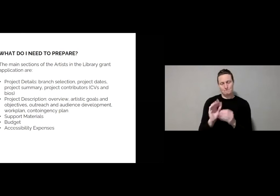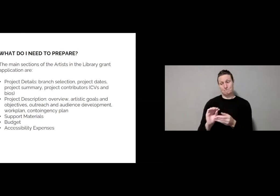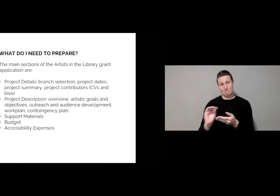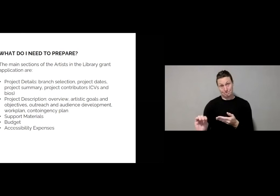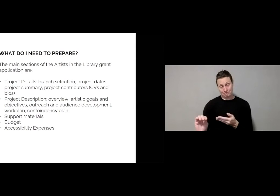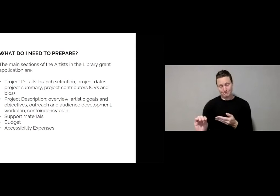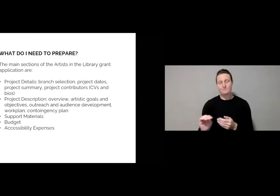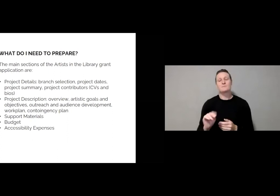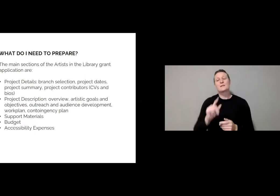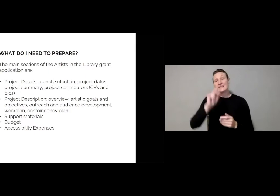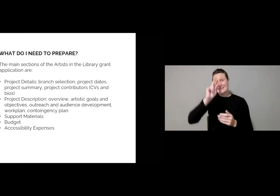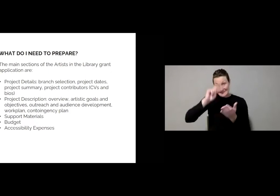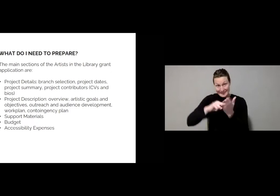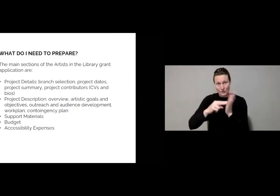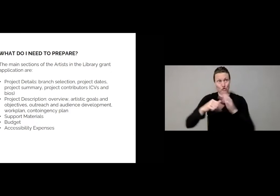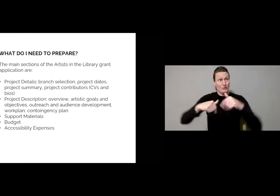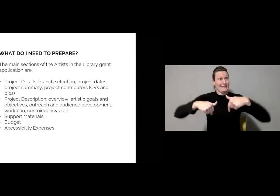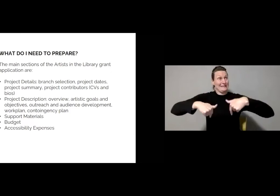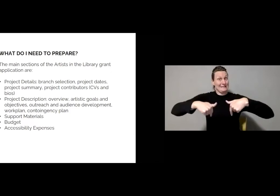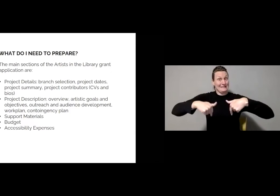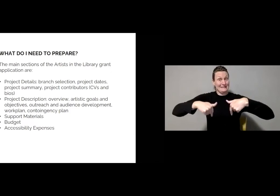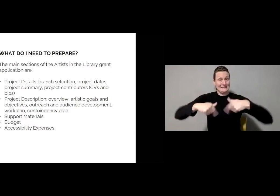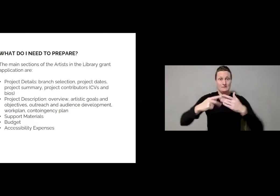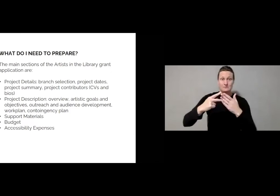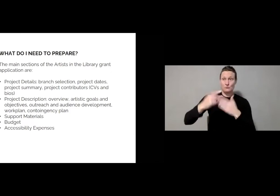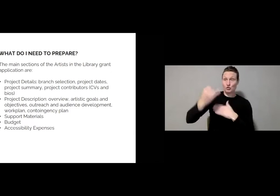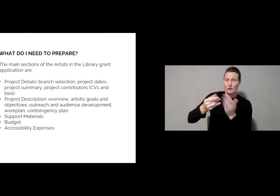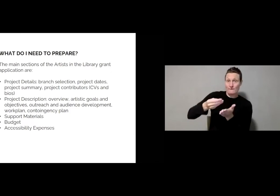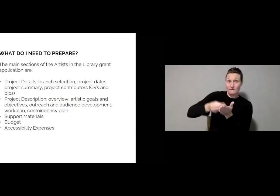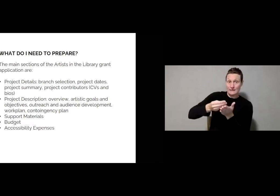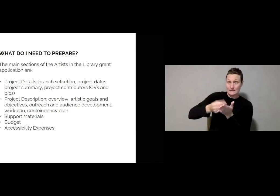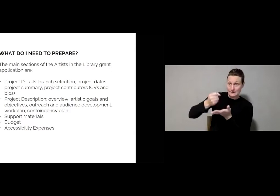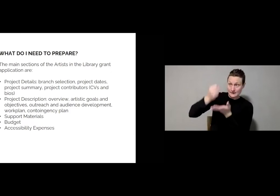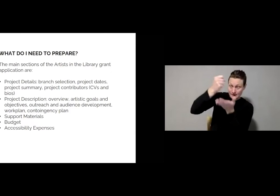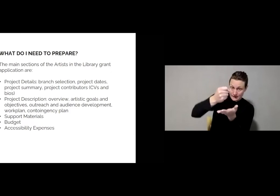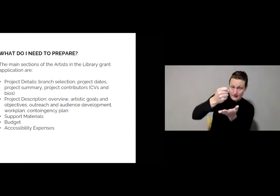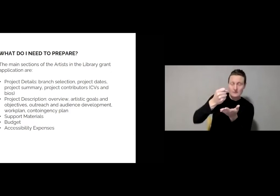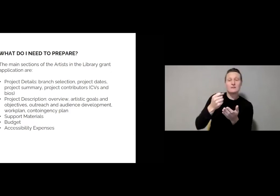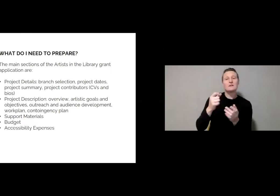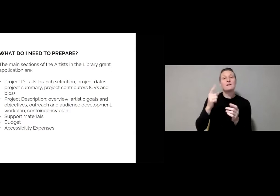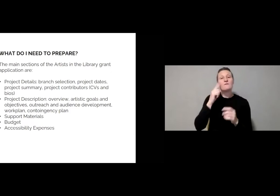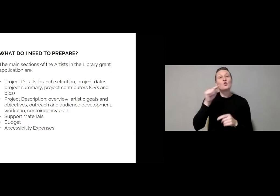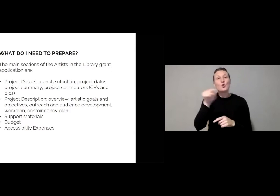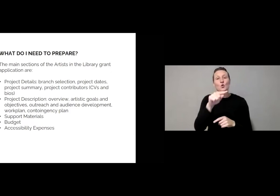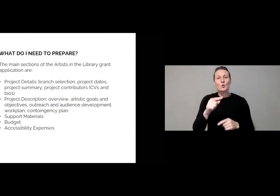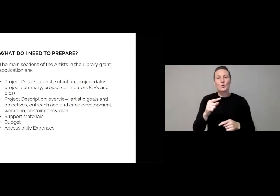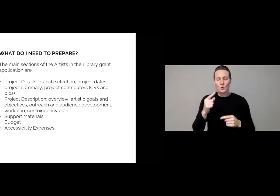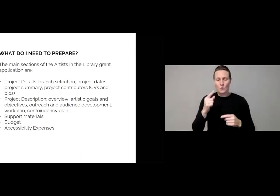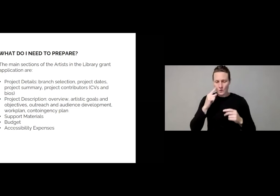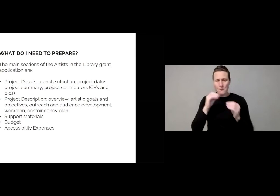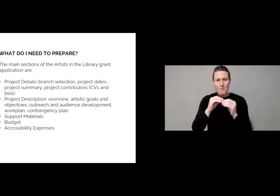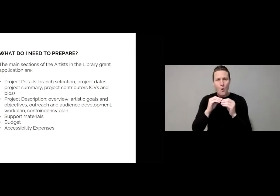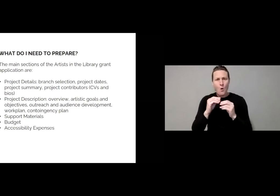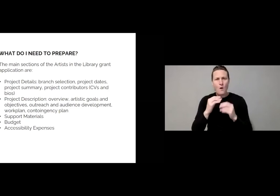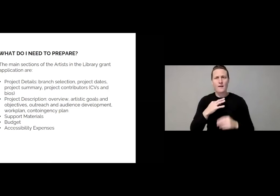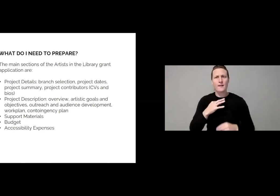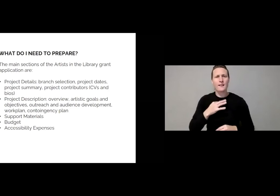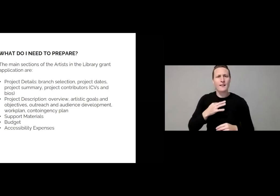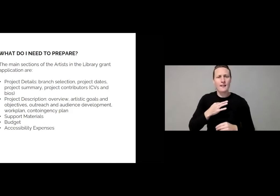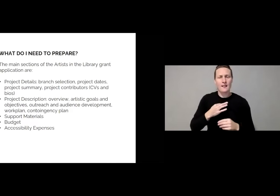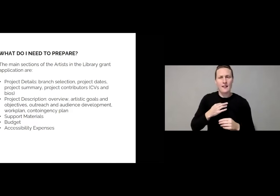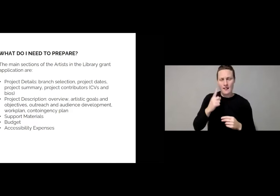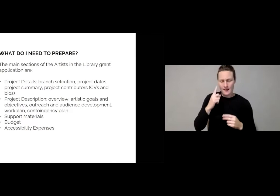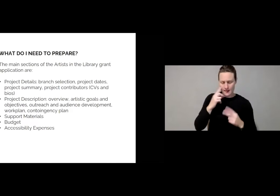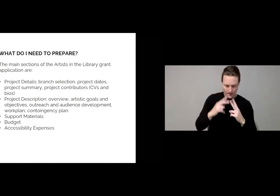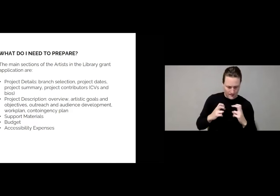develop and experiment and explore new areas of your own practice. We don't want you to feel like, you know, you're